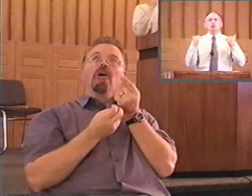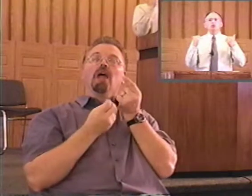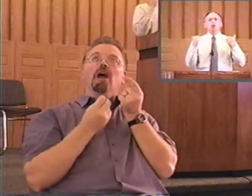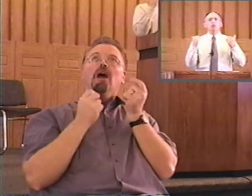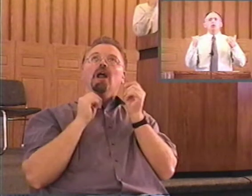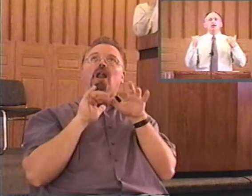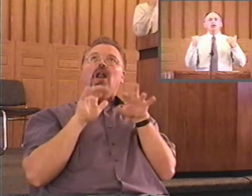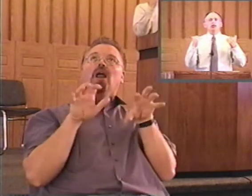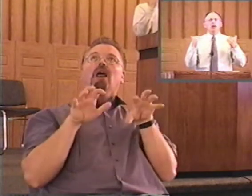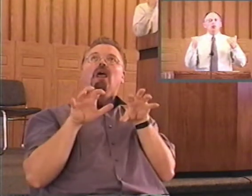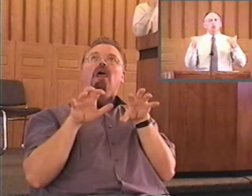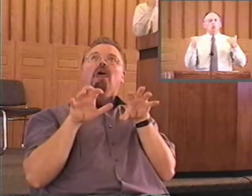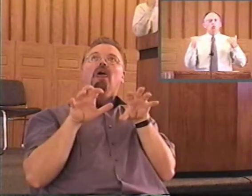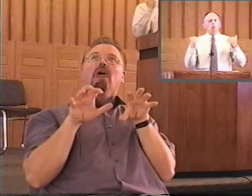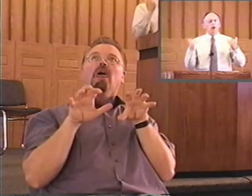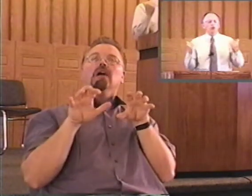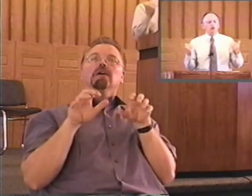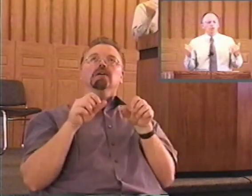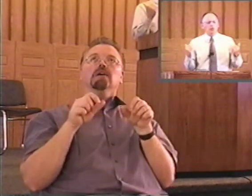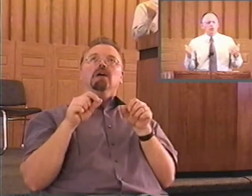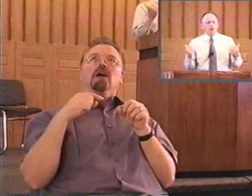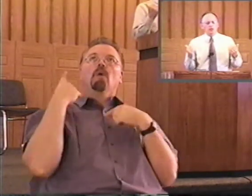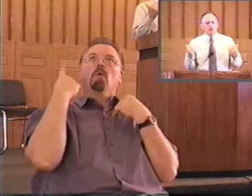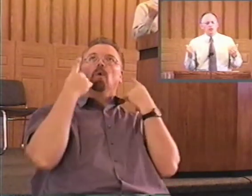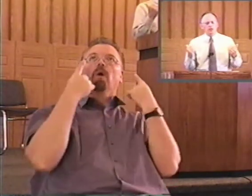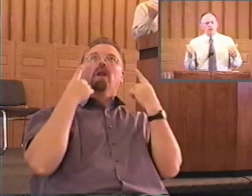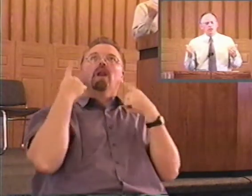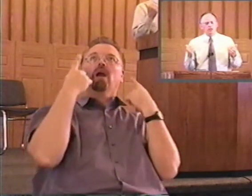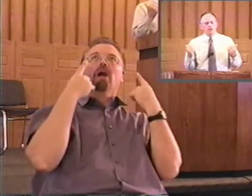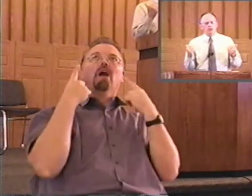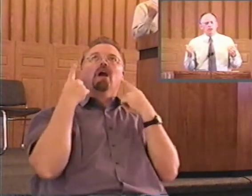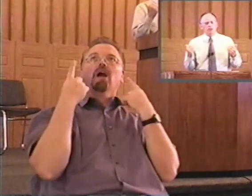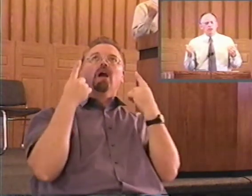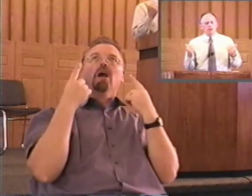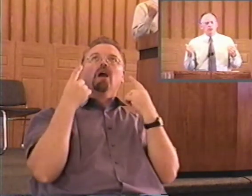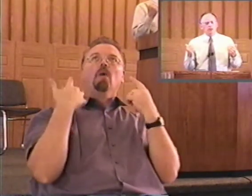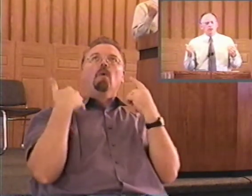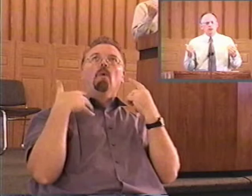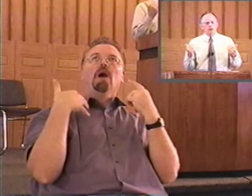and trembling and wonder.